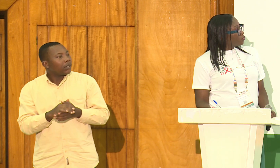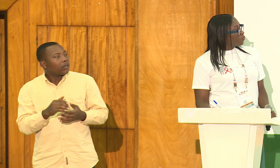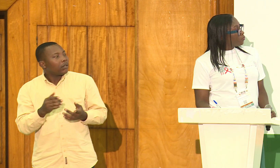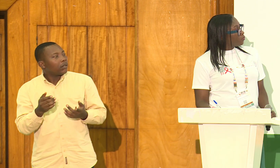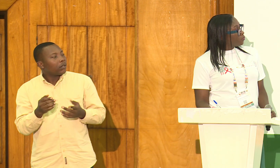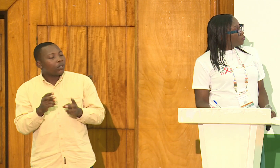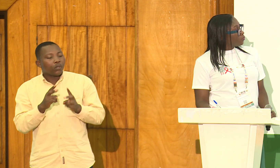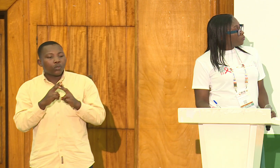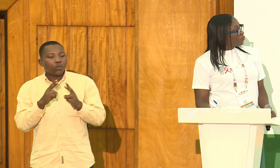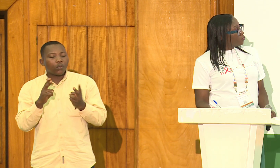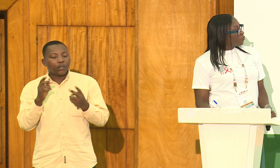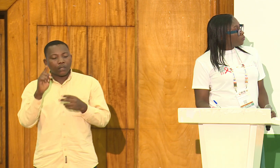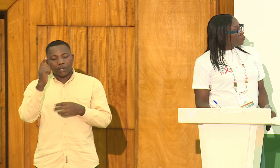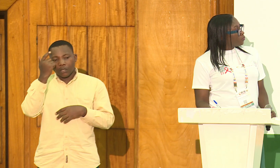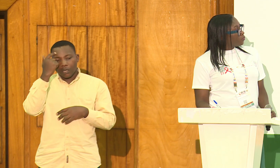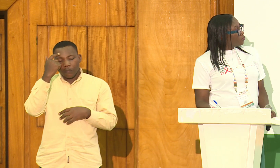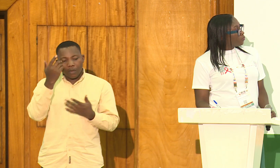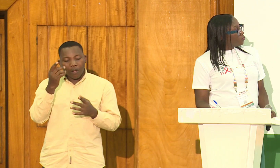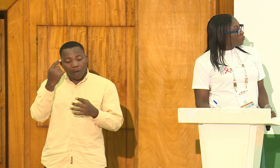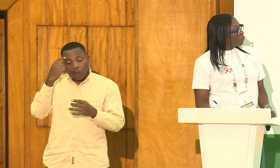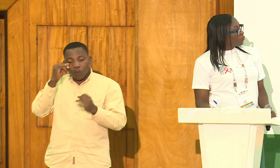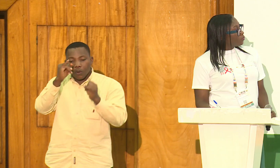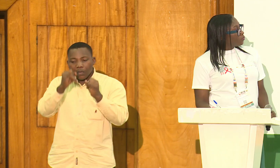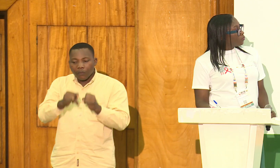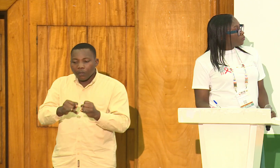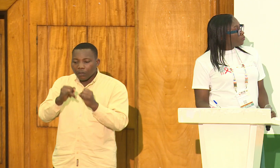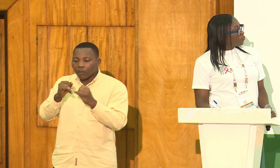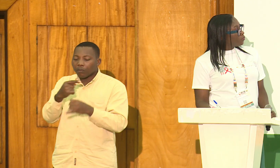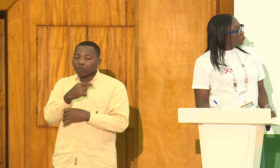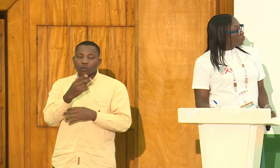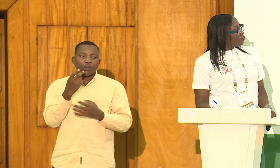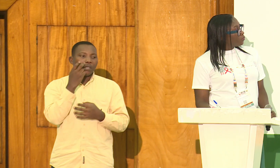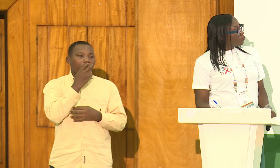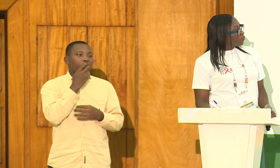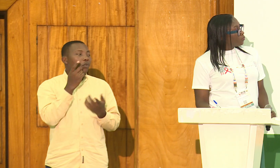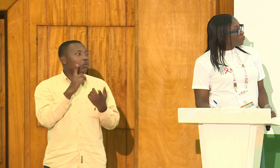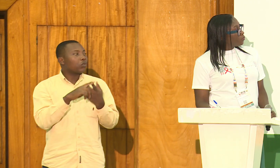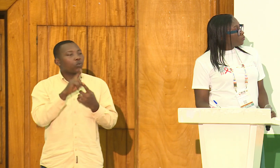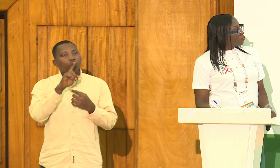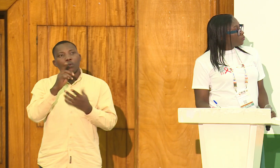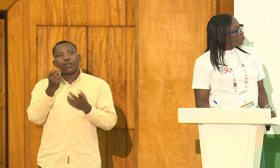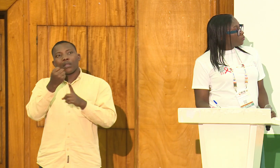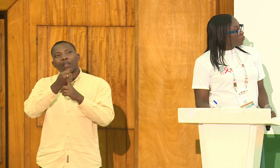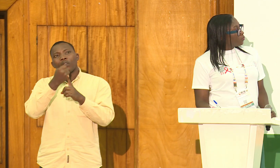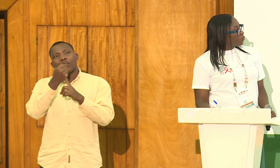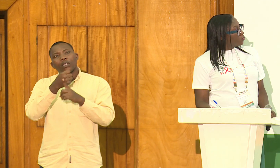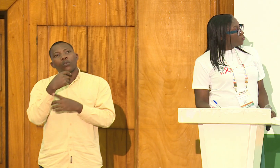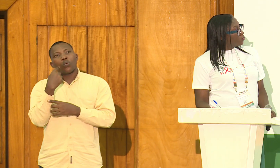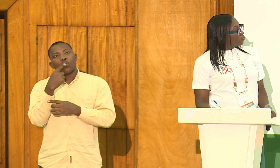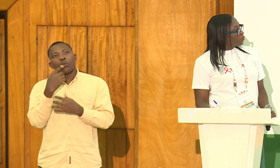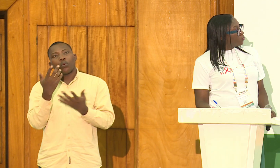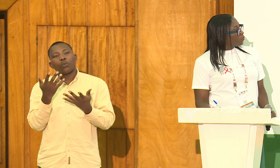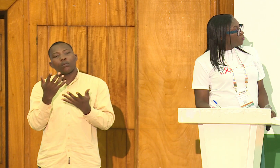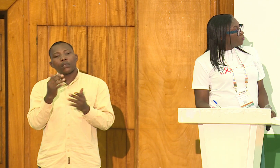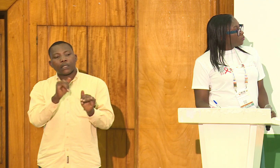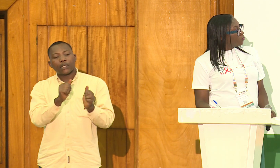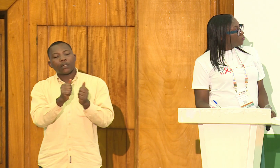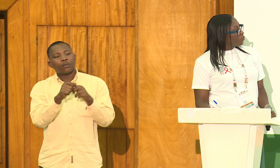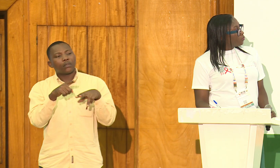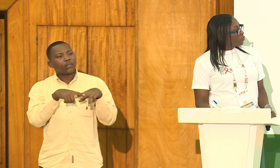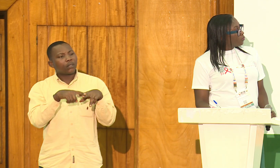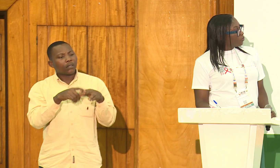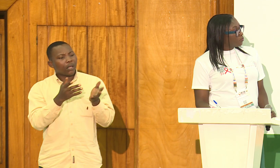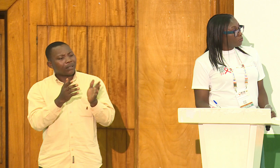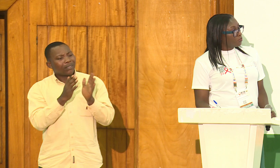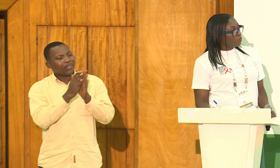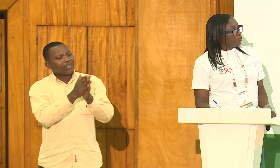for governments and for individuals. I mean, I spoke to one of our advocates who lives with HIV, and I